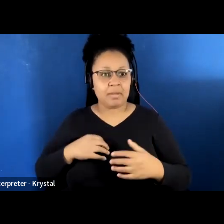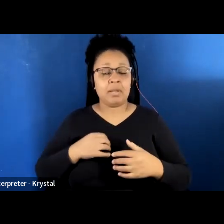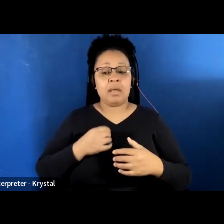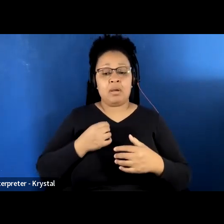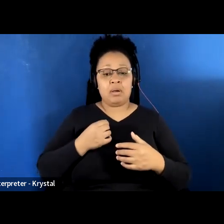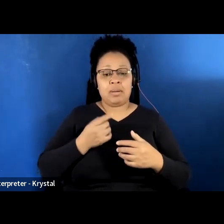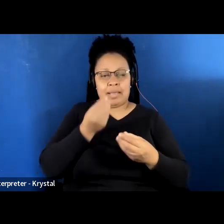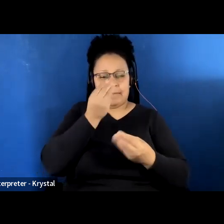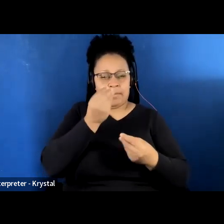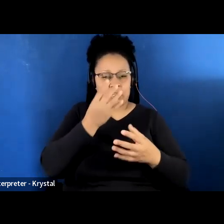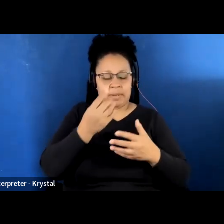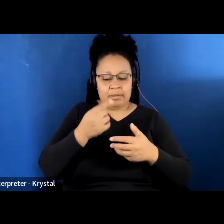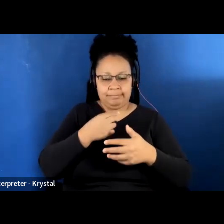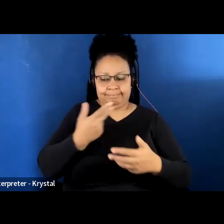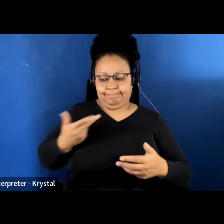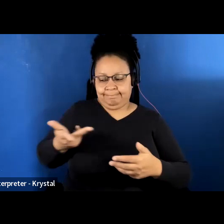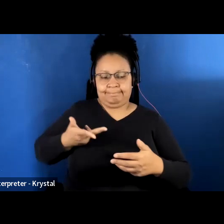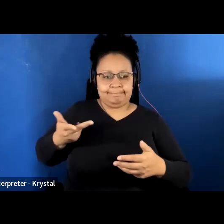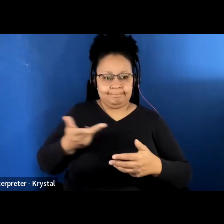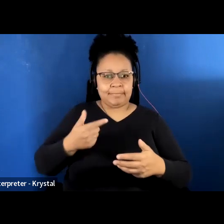us. I'm from